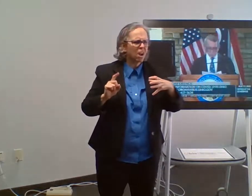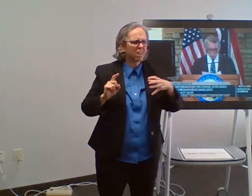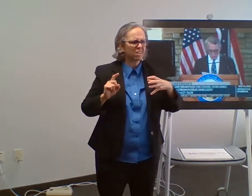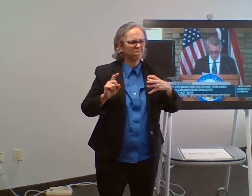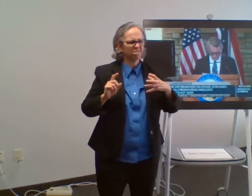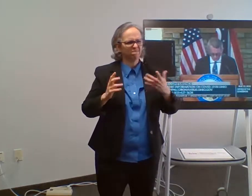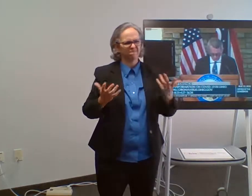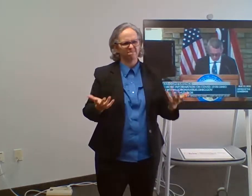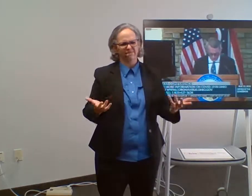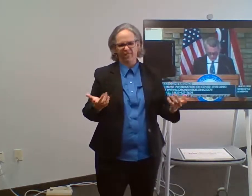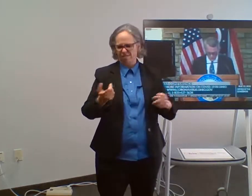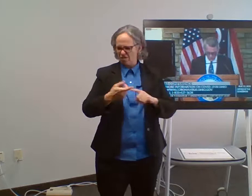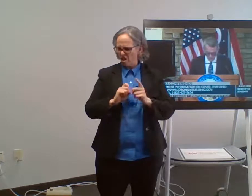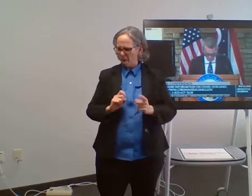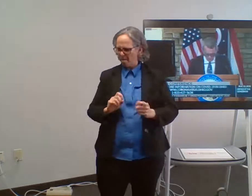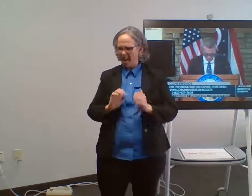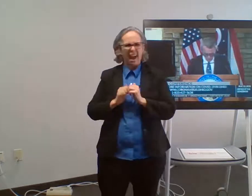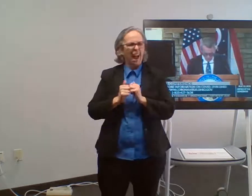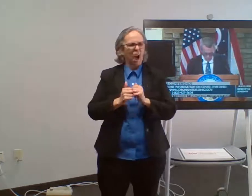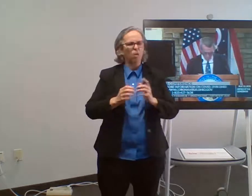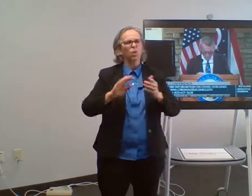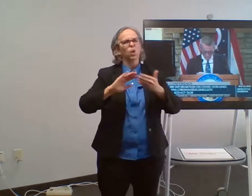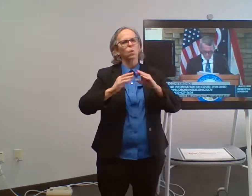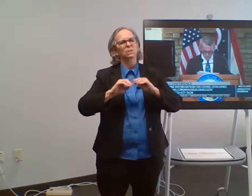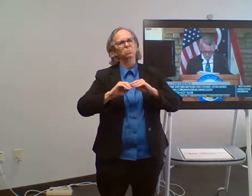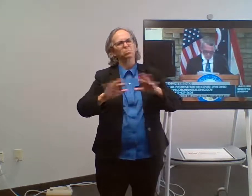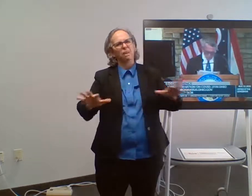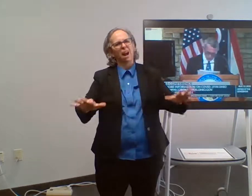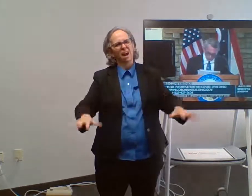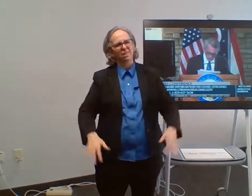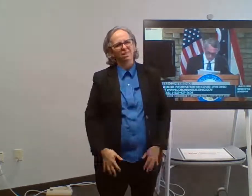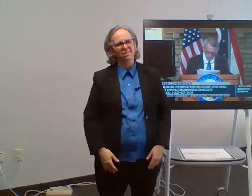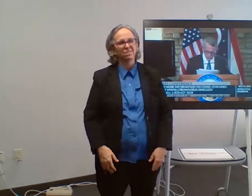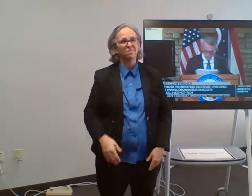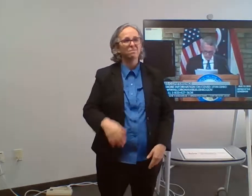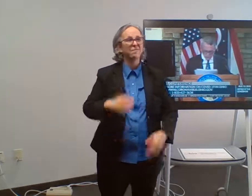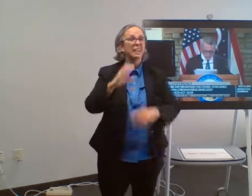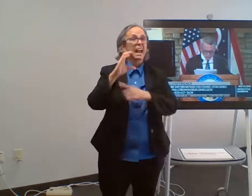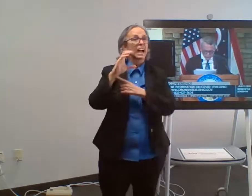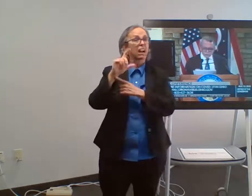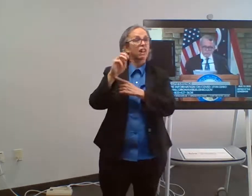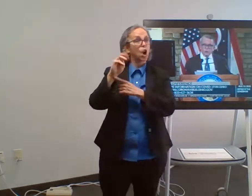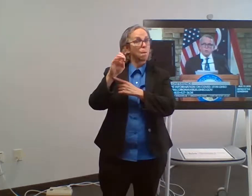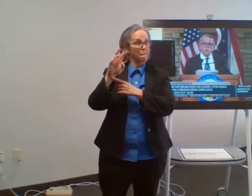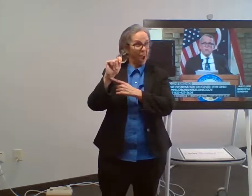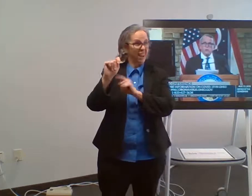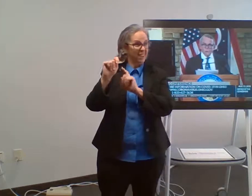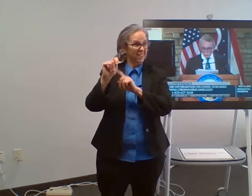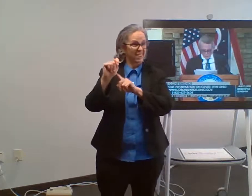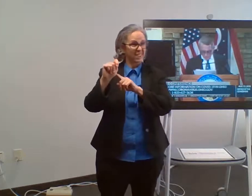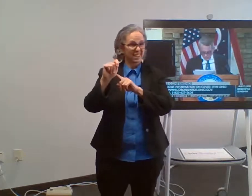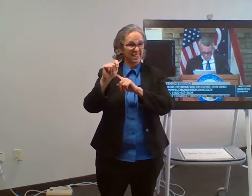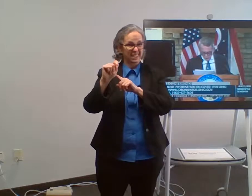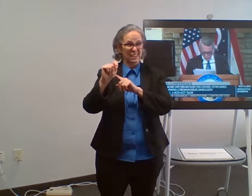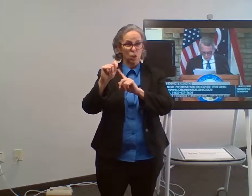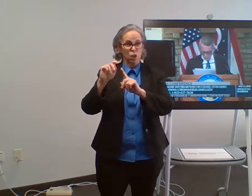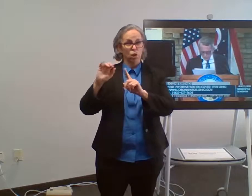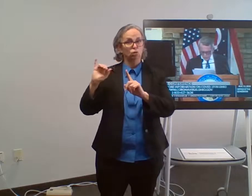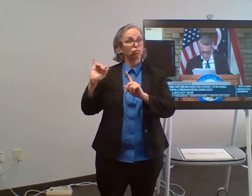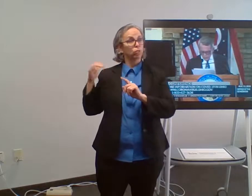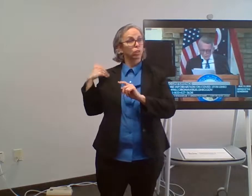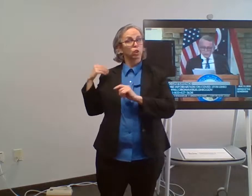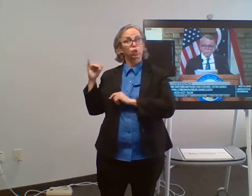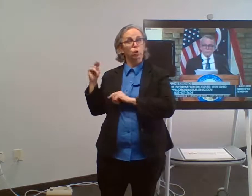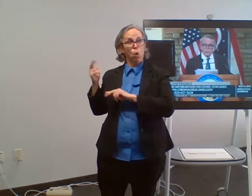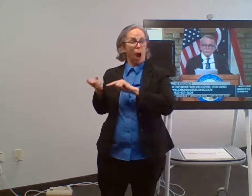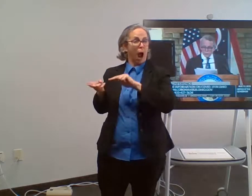community spread throughout the county. Claremont County, we saw cases increase throughout June with about 120 cases